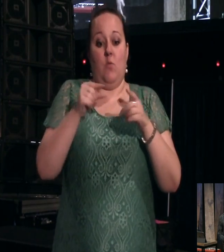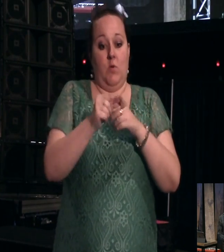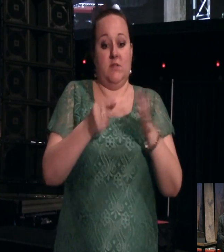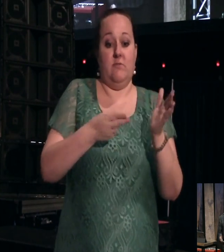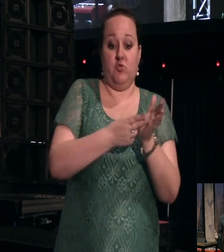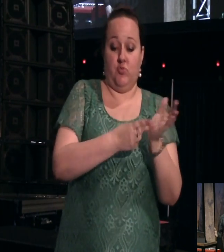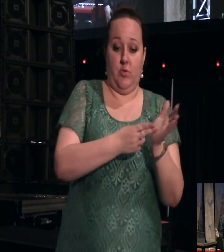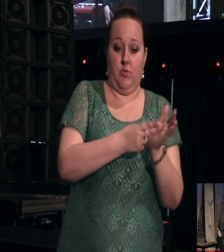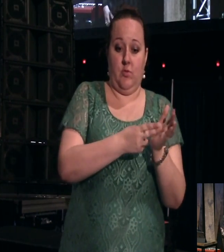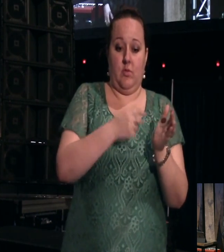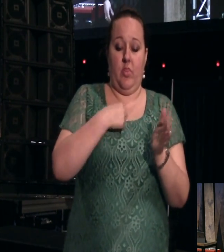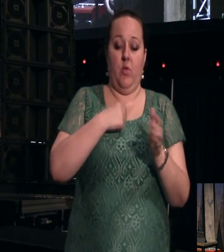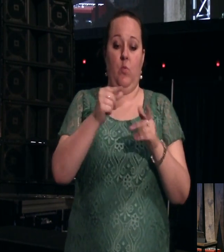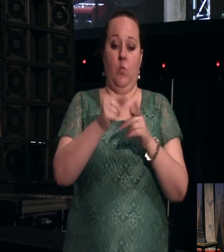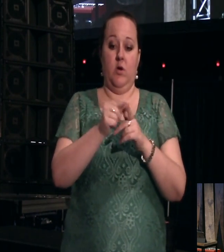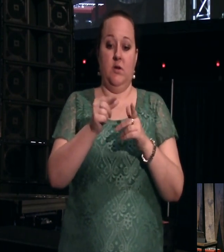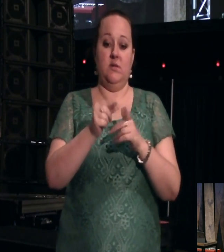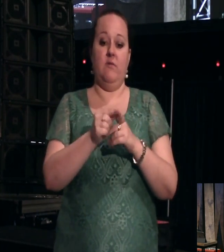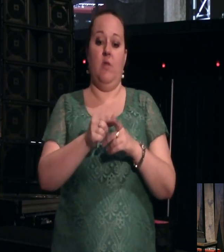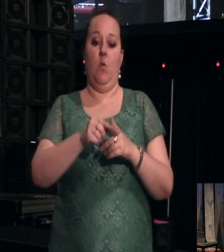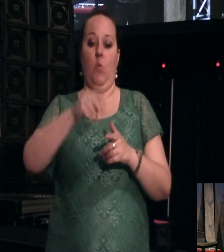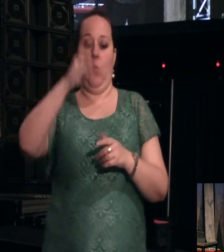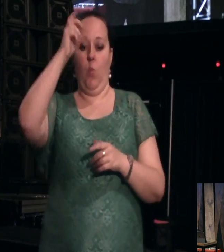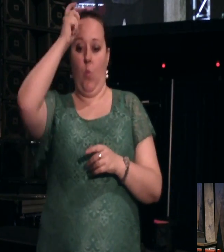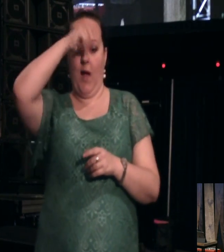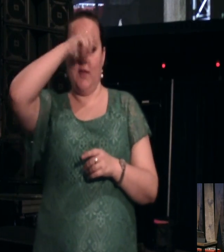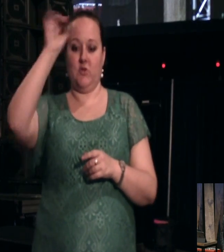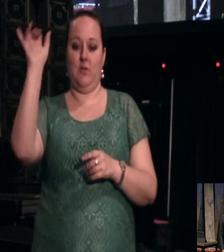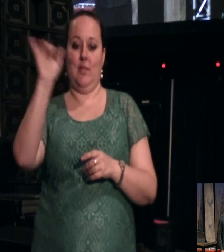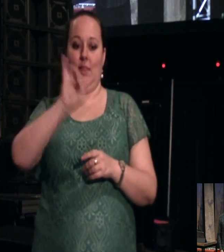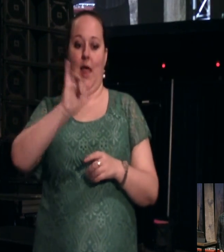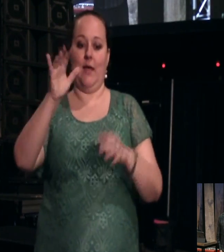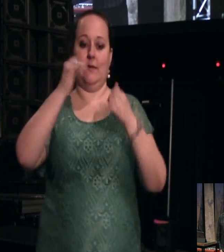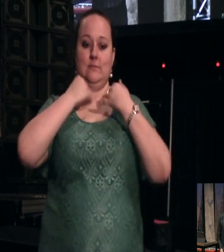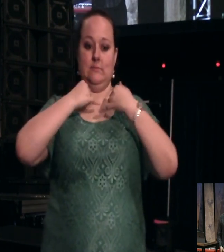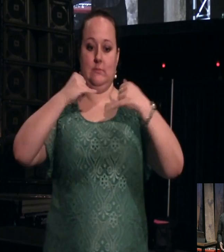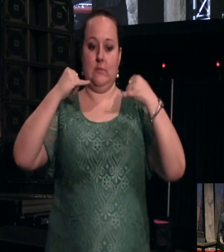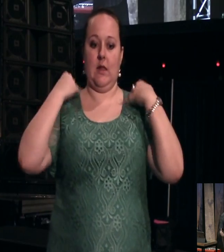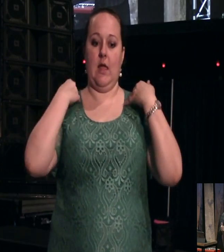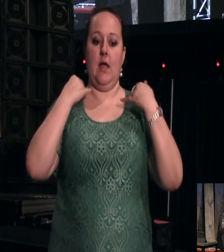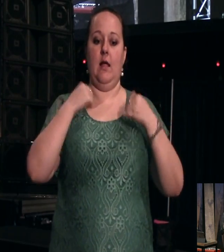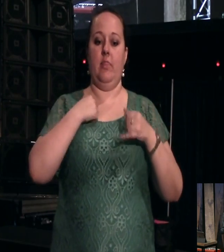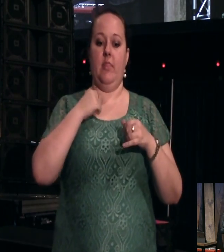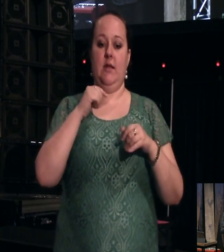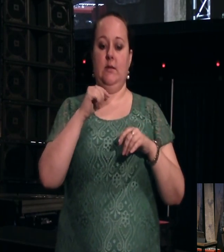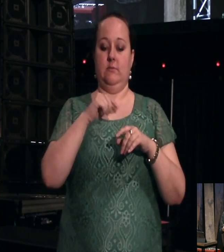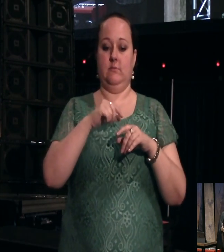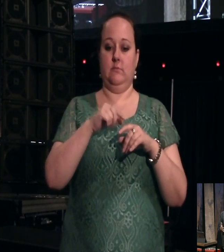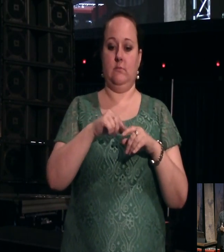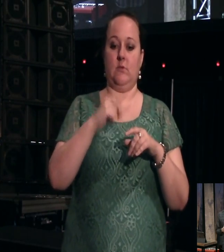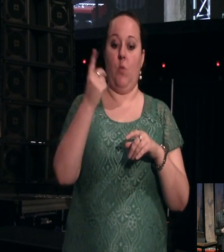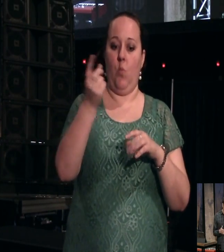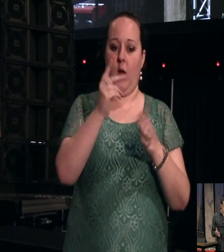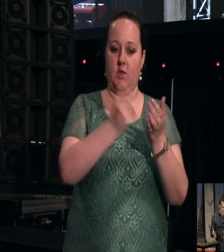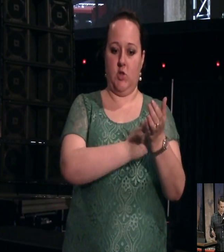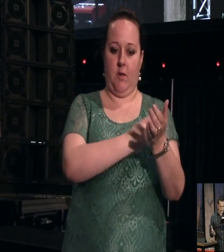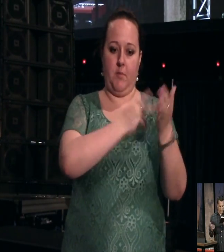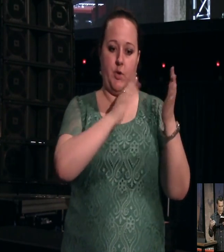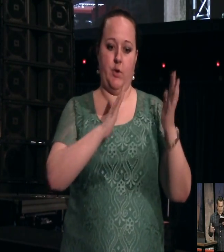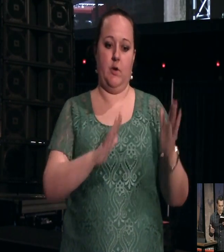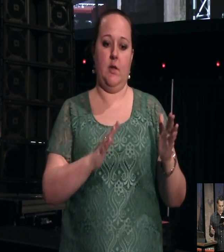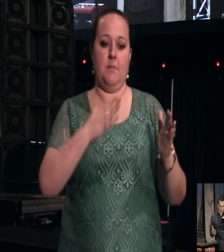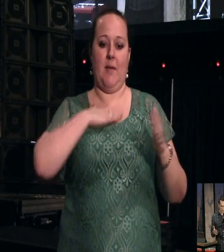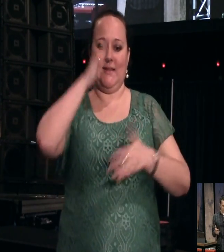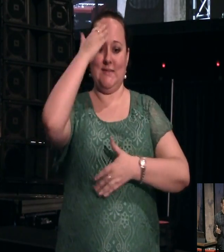words of delight, and uprightly he wrote words of truth. The words of the wise are like goads, and like nails firmly fixed are the collected sayings.